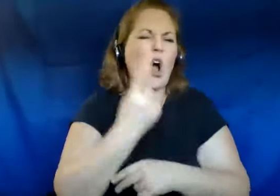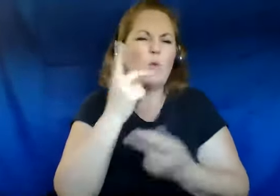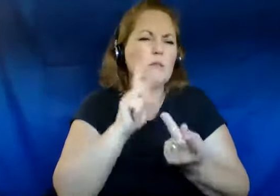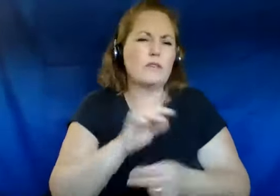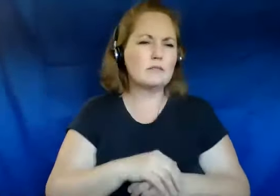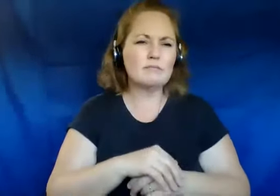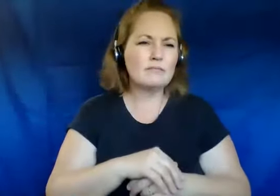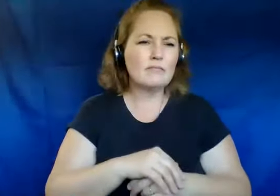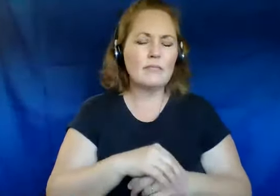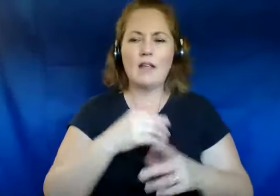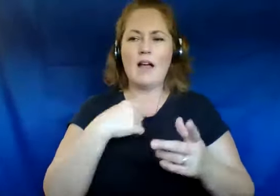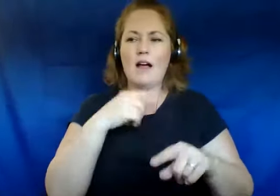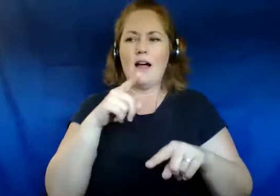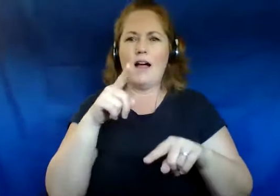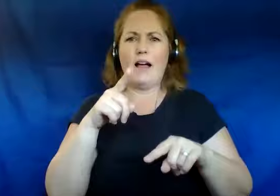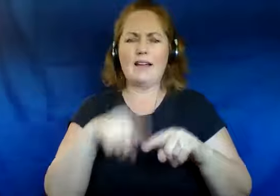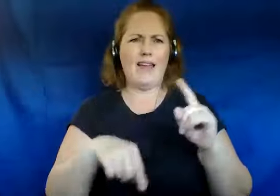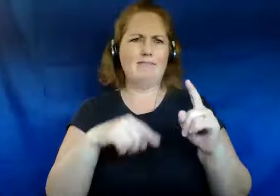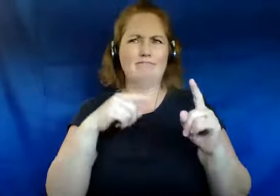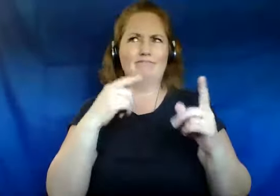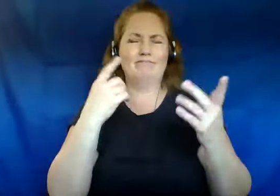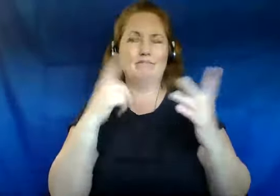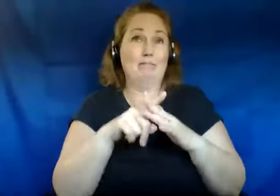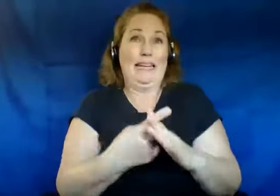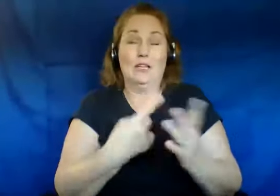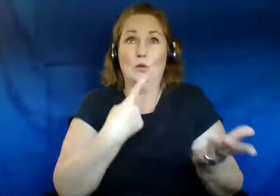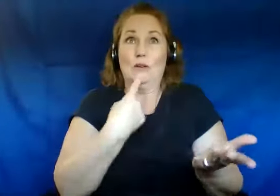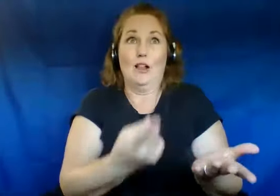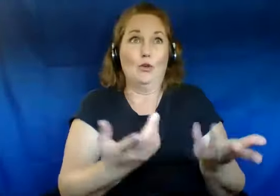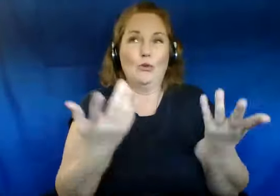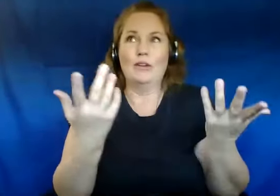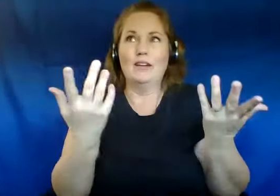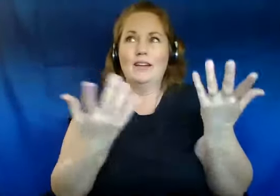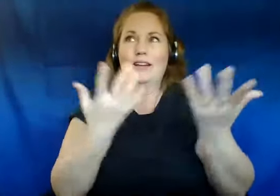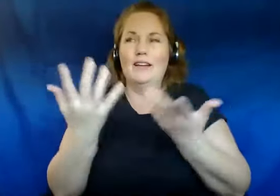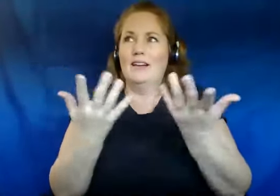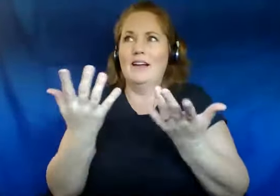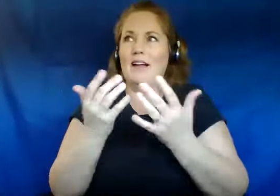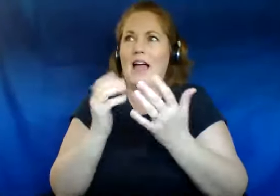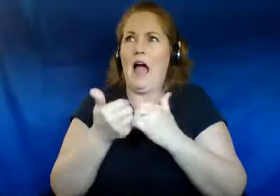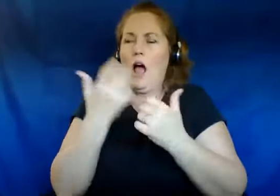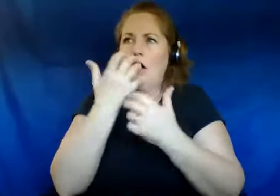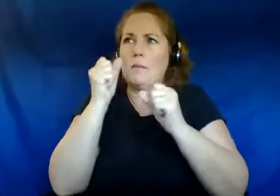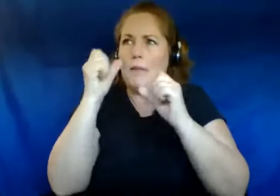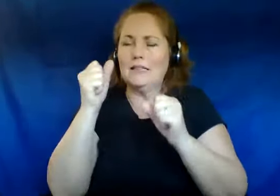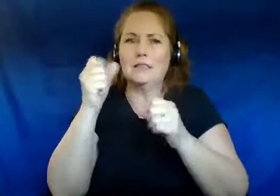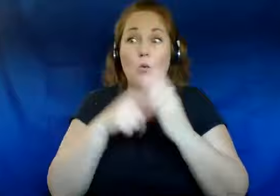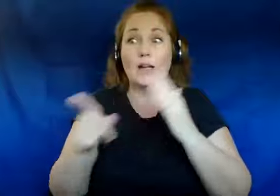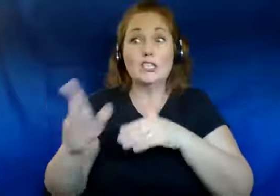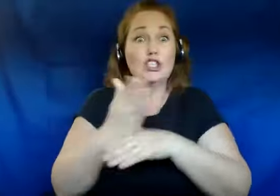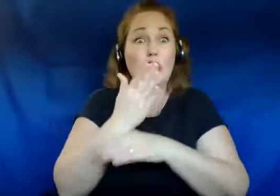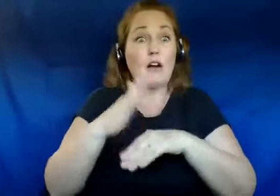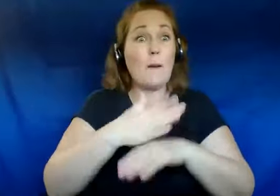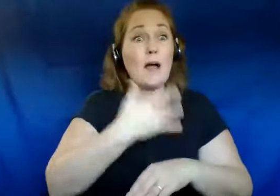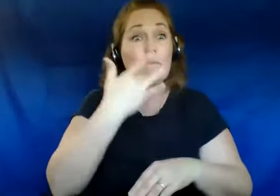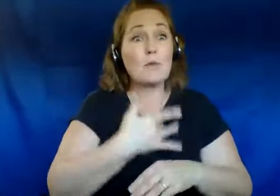even begin to tell you how amazing and what he shared on my birthday last week